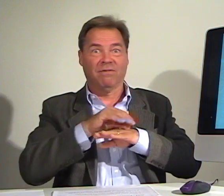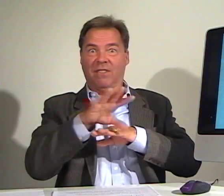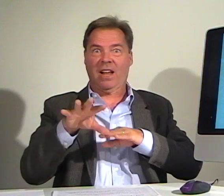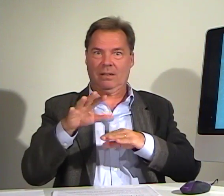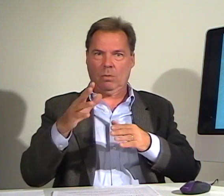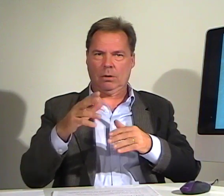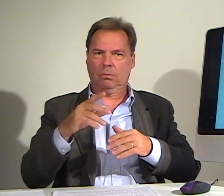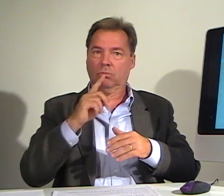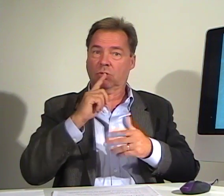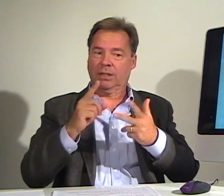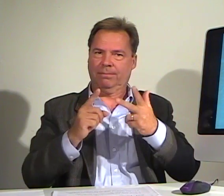years.